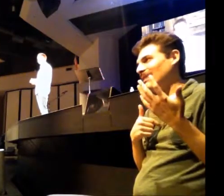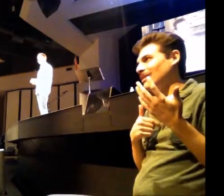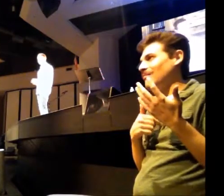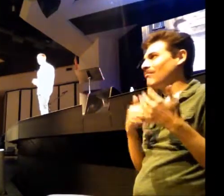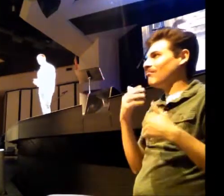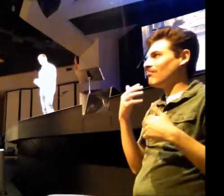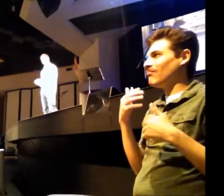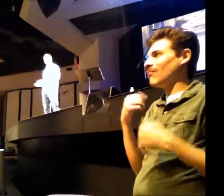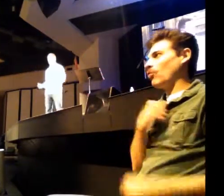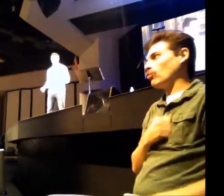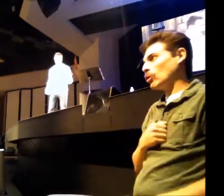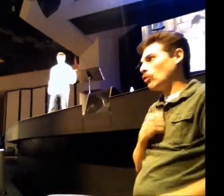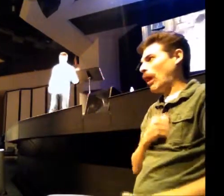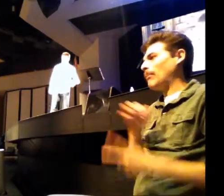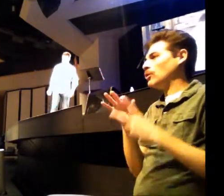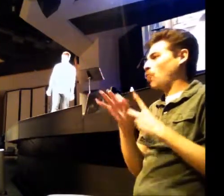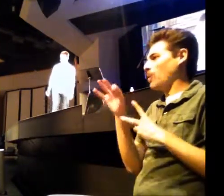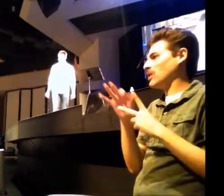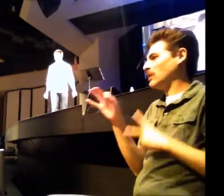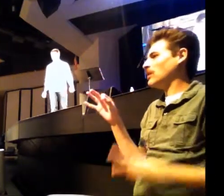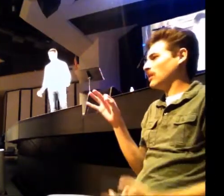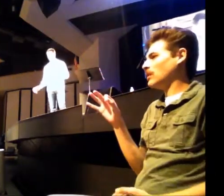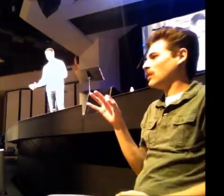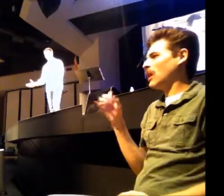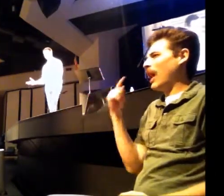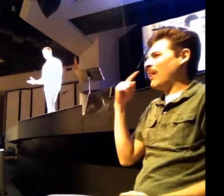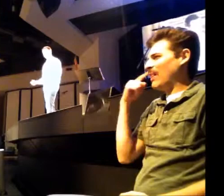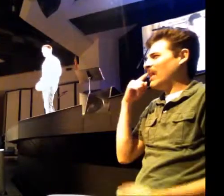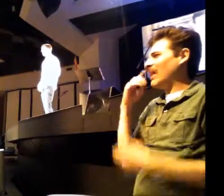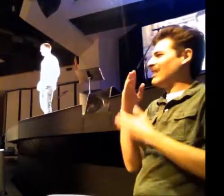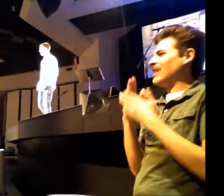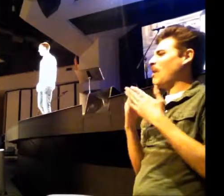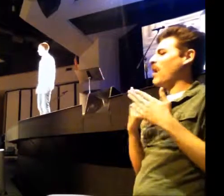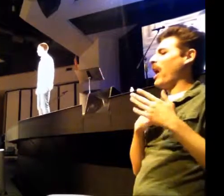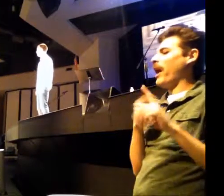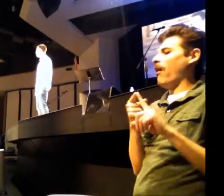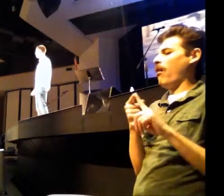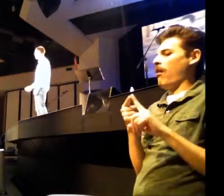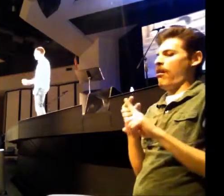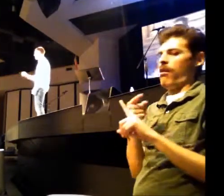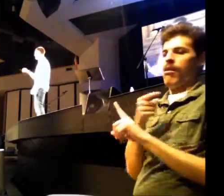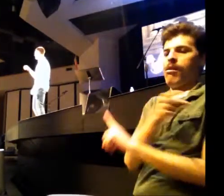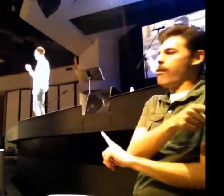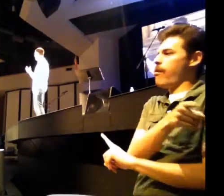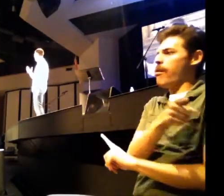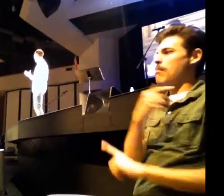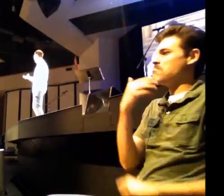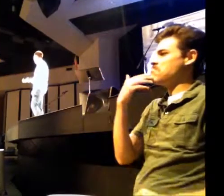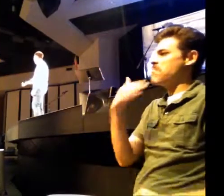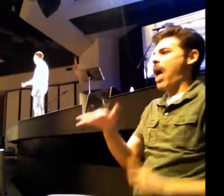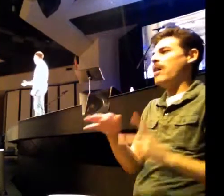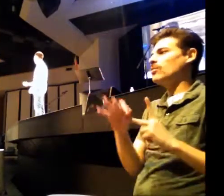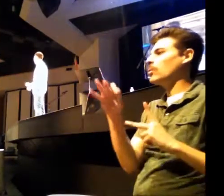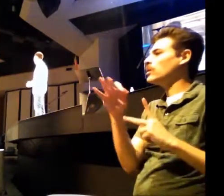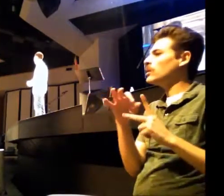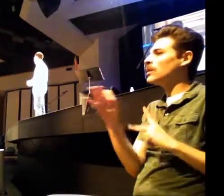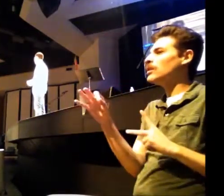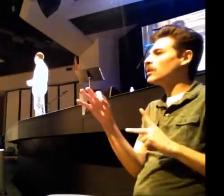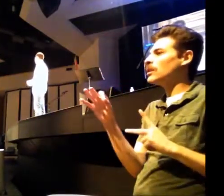now regret. I did things that I probably never thought I would do, and suddenly I found myself becoming this person that I never wanted to